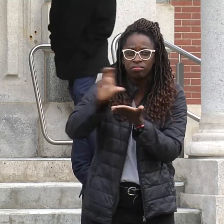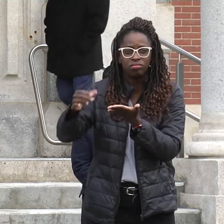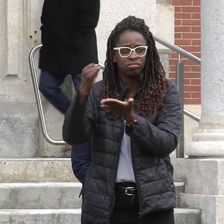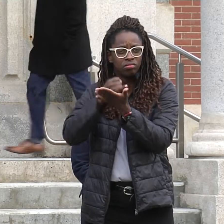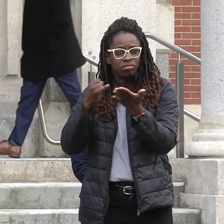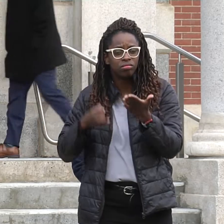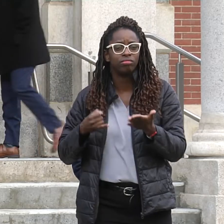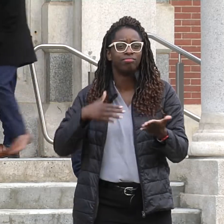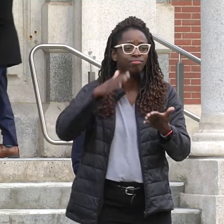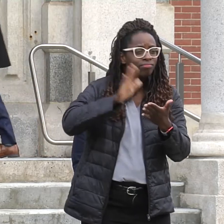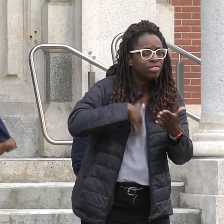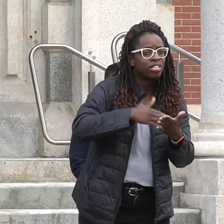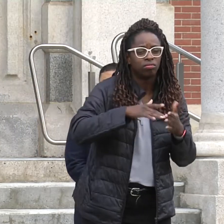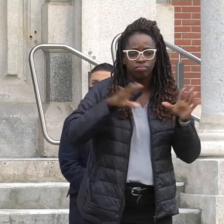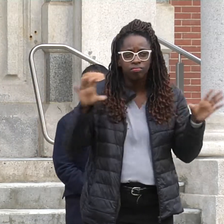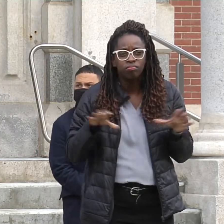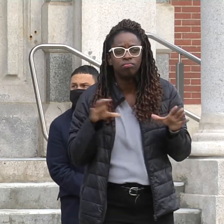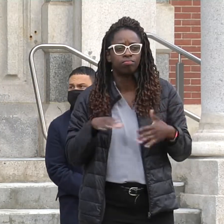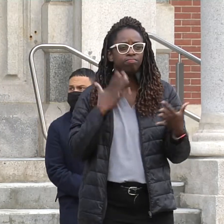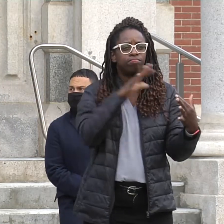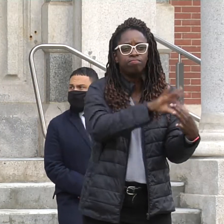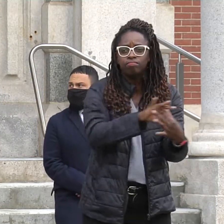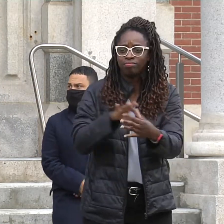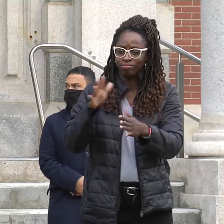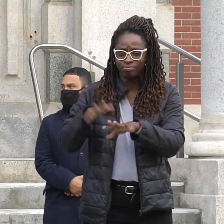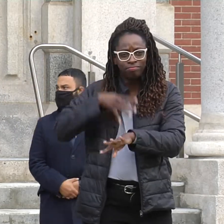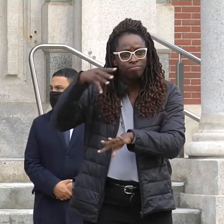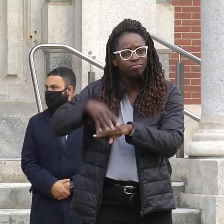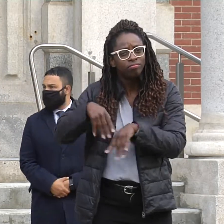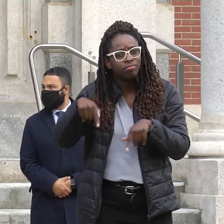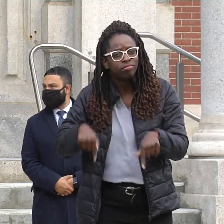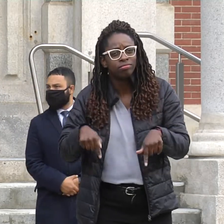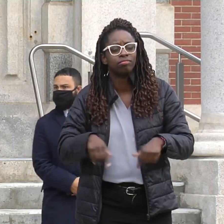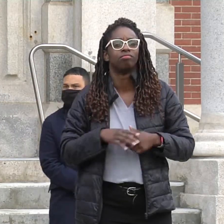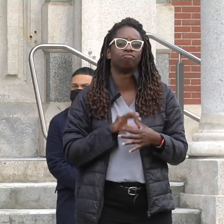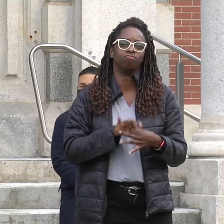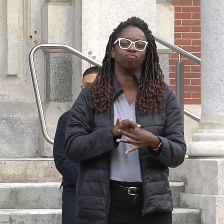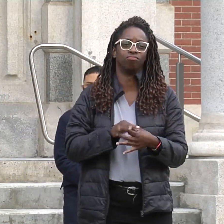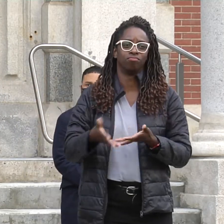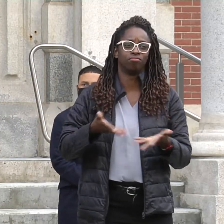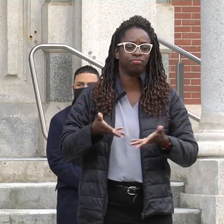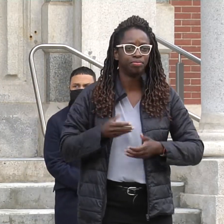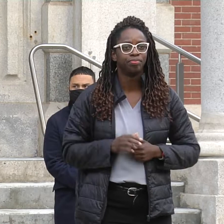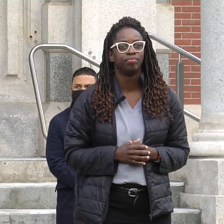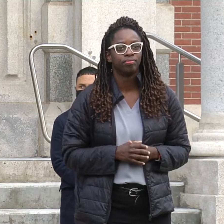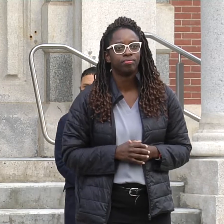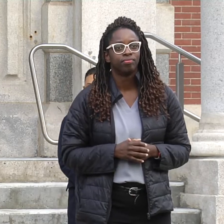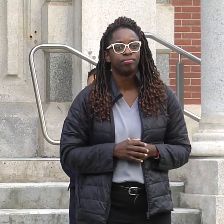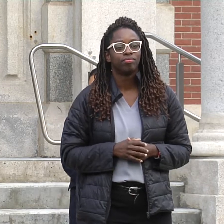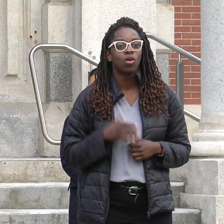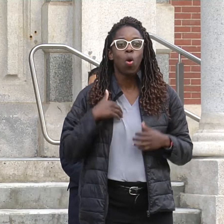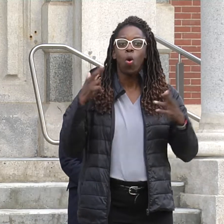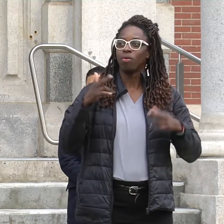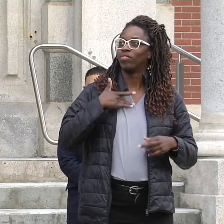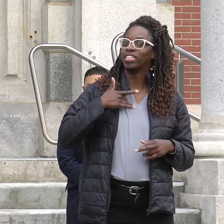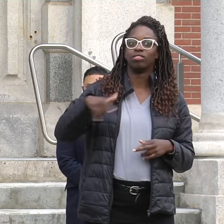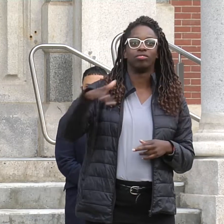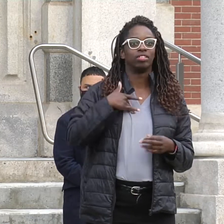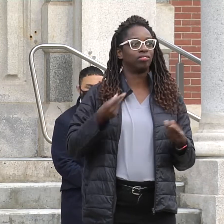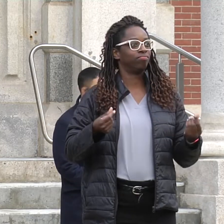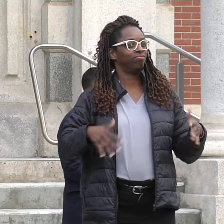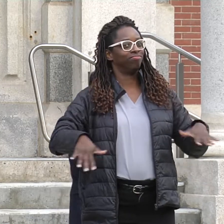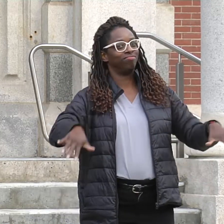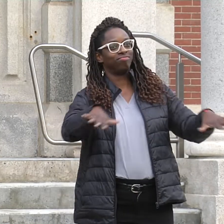a taste of that here right now and for many, many years into the future. Now, it's my pleasure to welcome someone who's played an incredibly important role